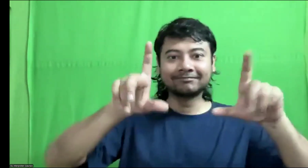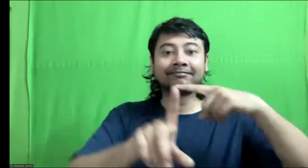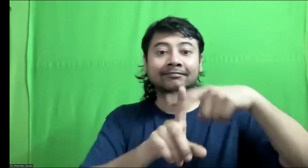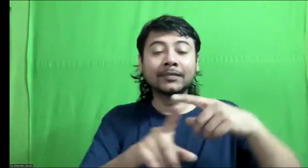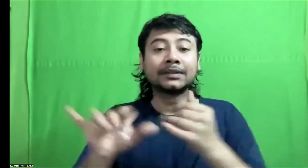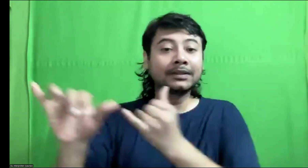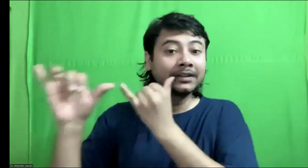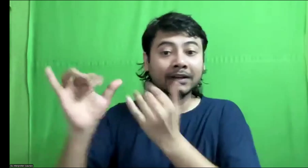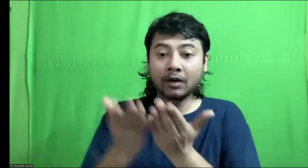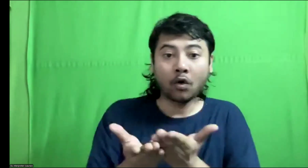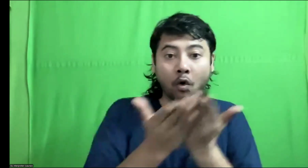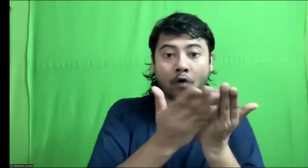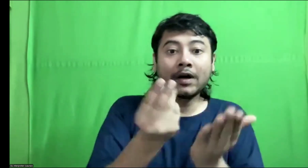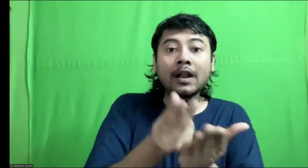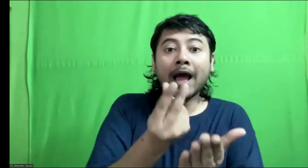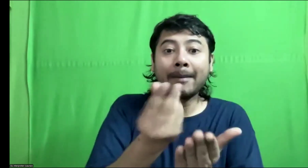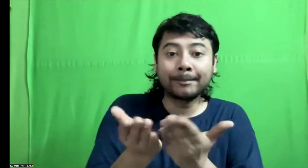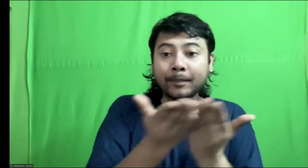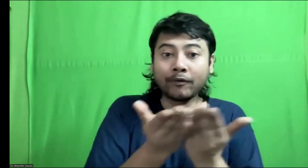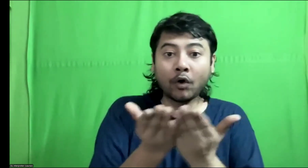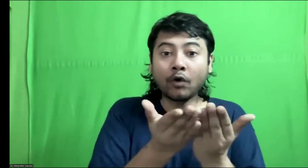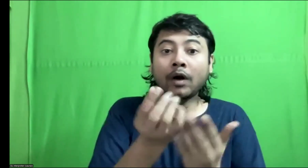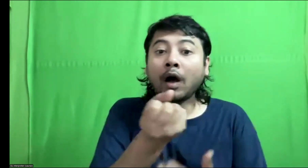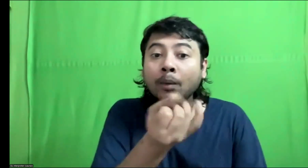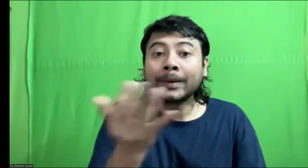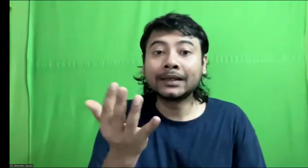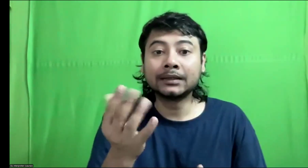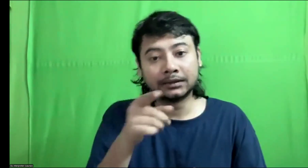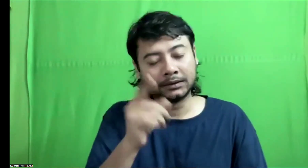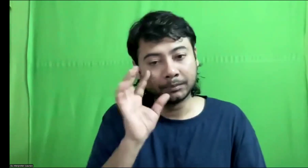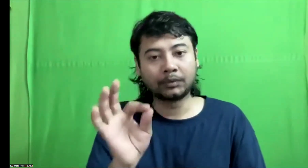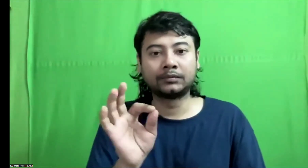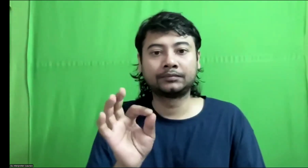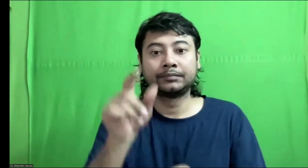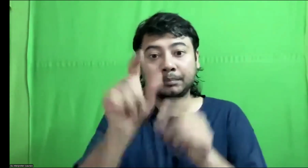Krishna? Right? So that report I need.